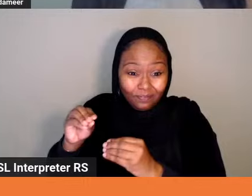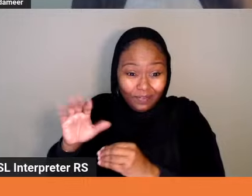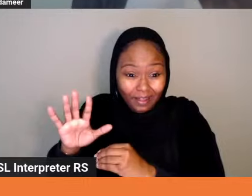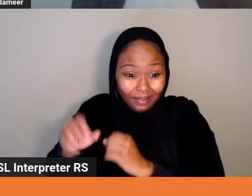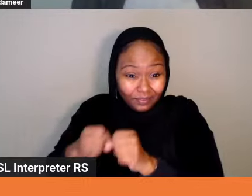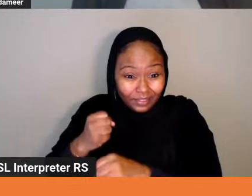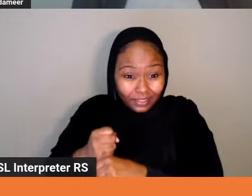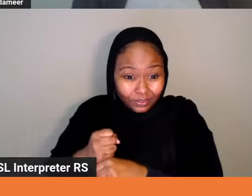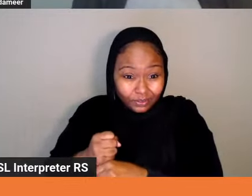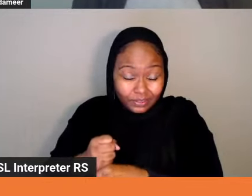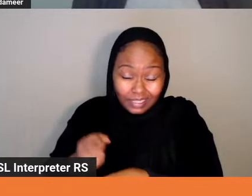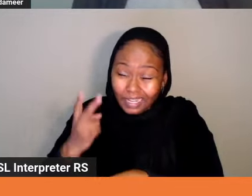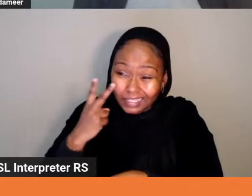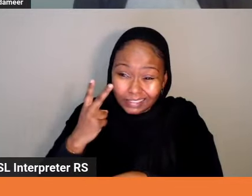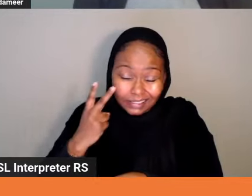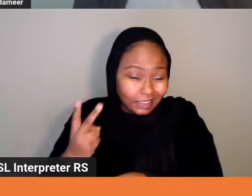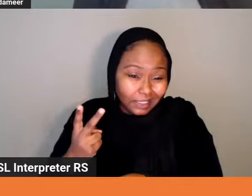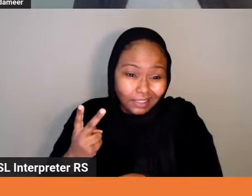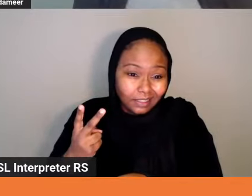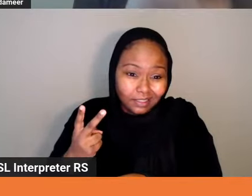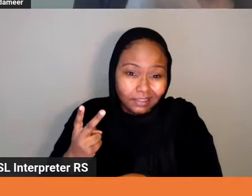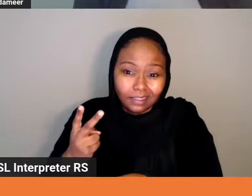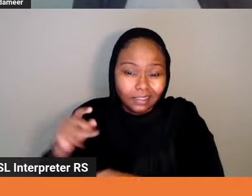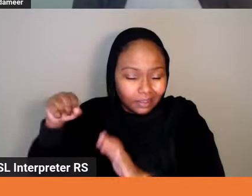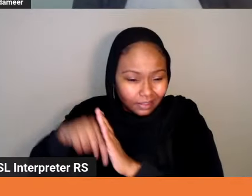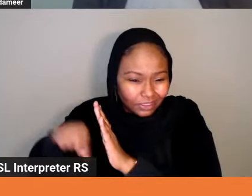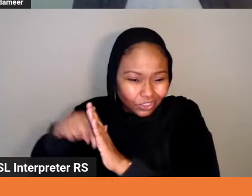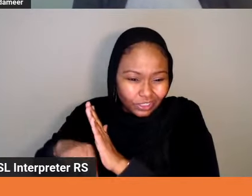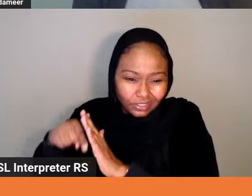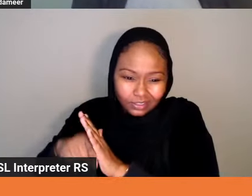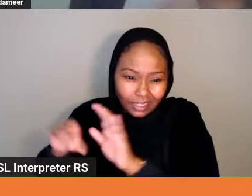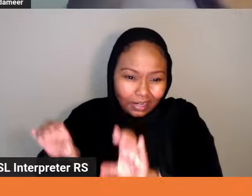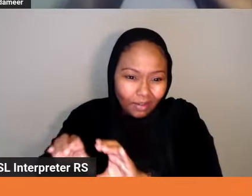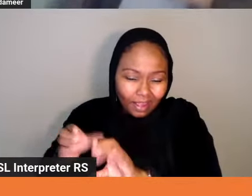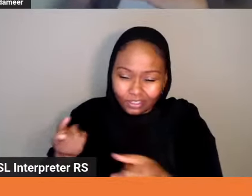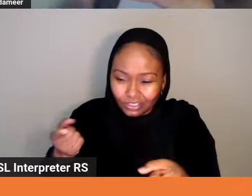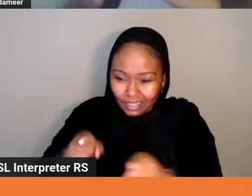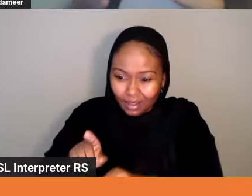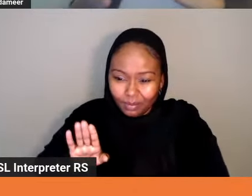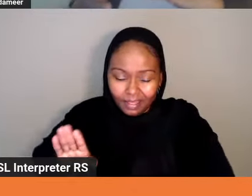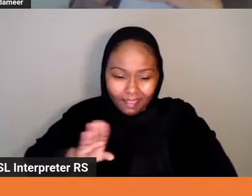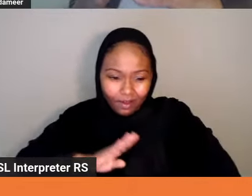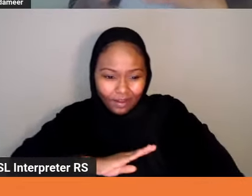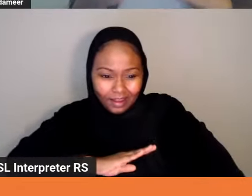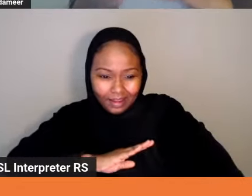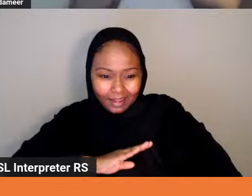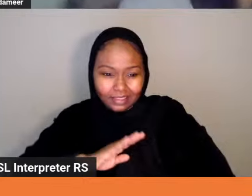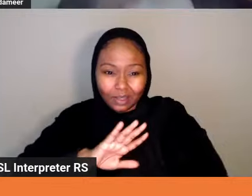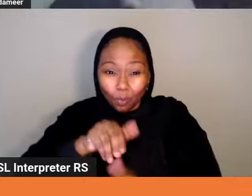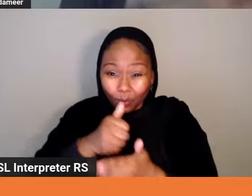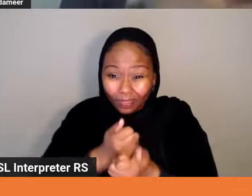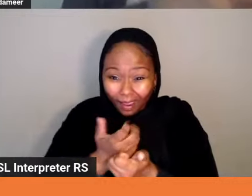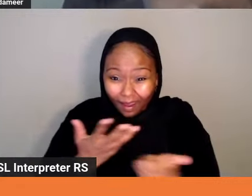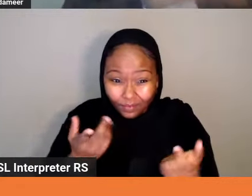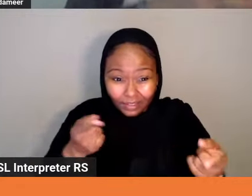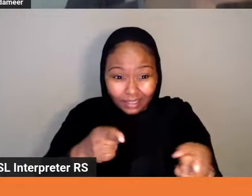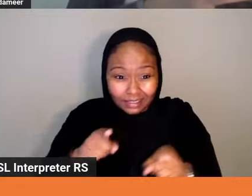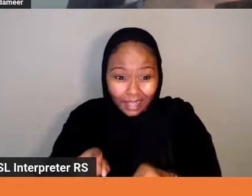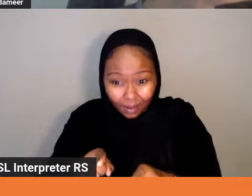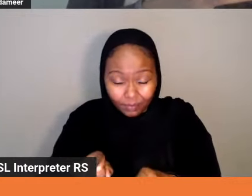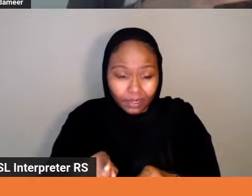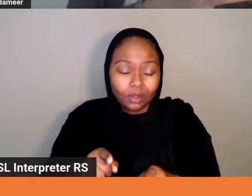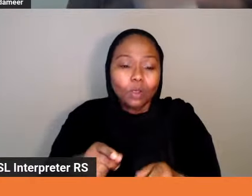seeing the genocidal actions in Gaza with all what's going on with the detention